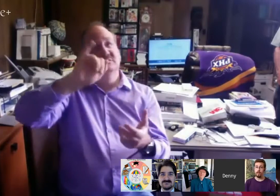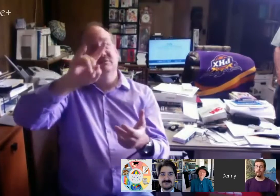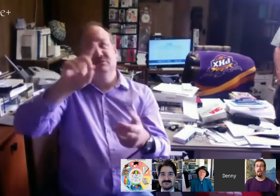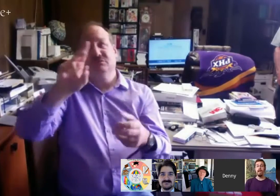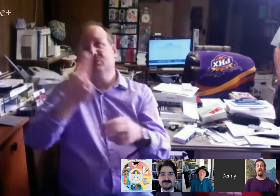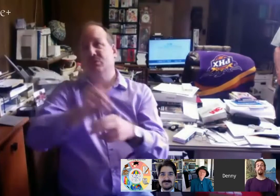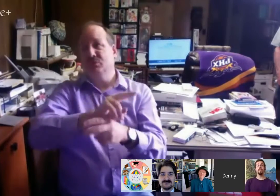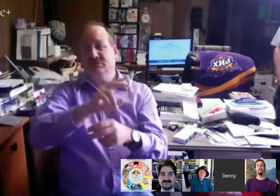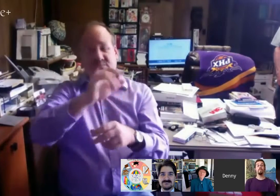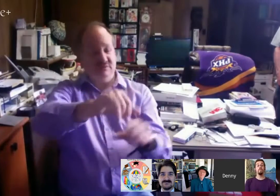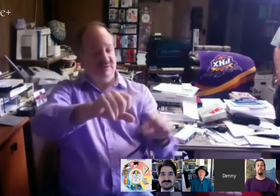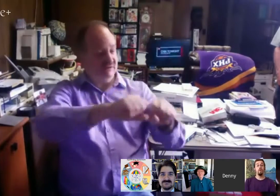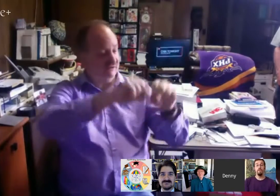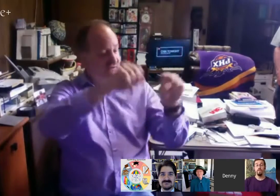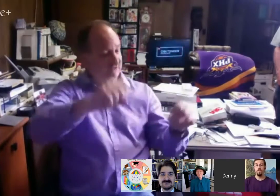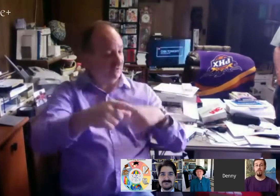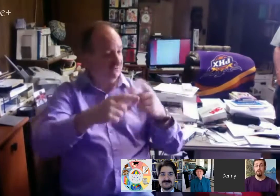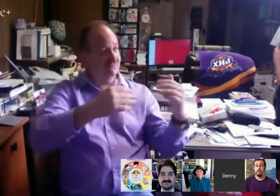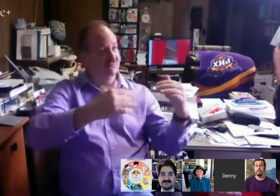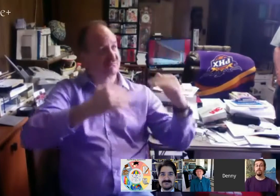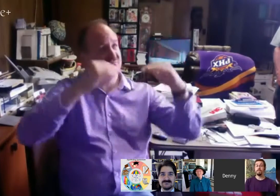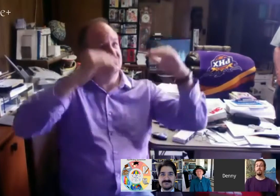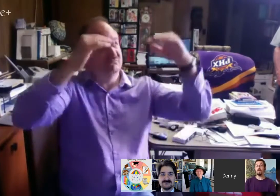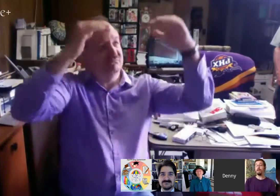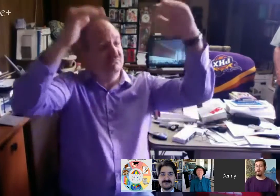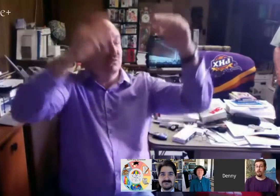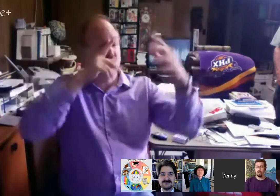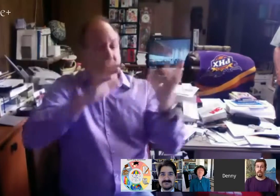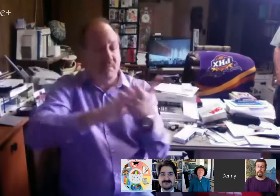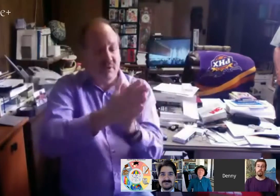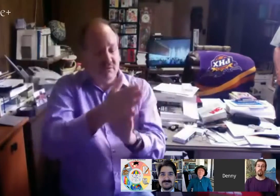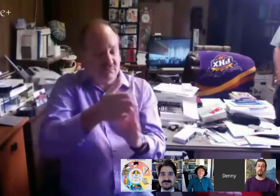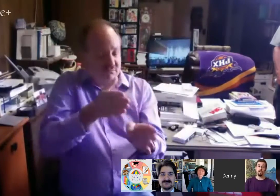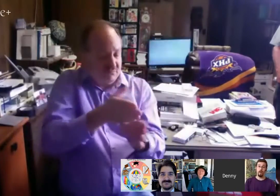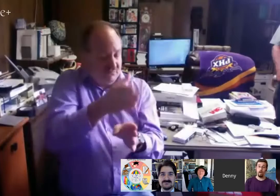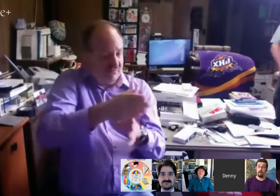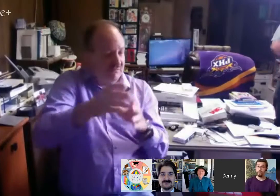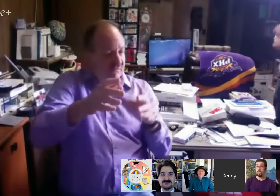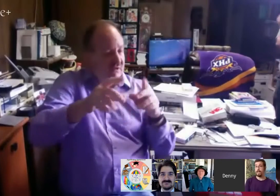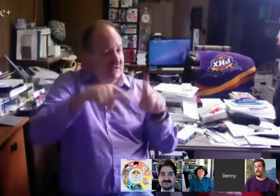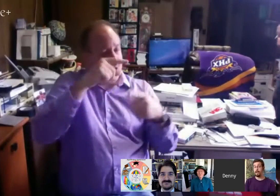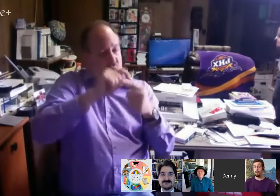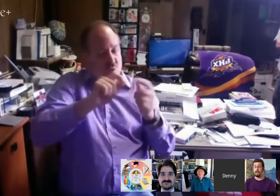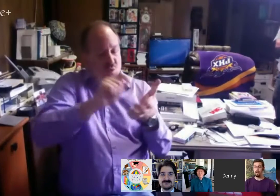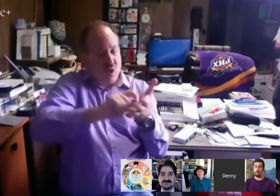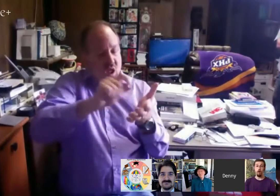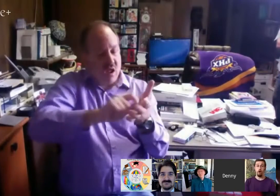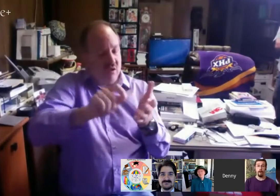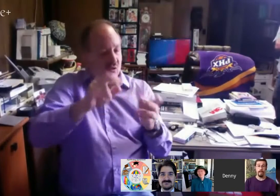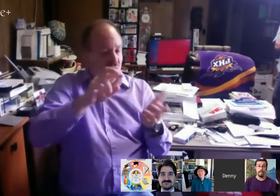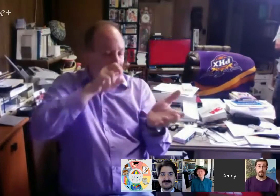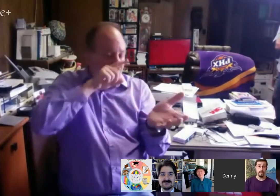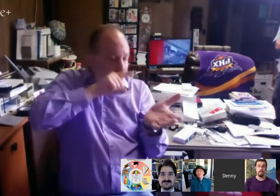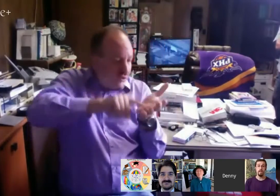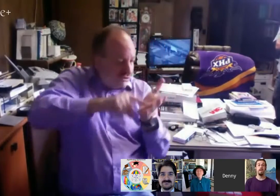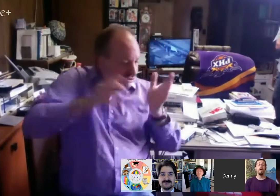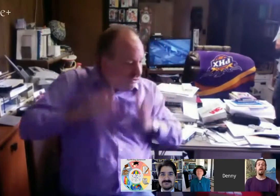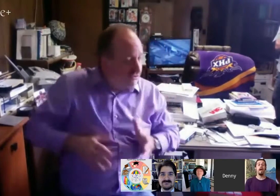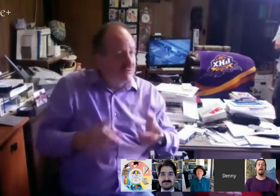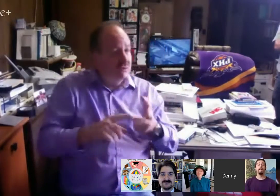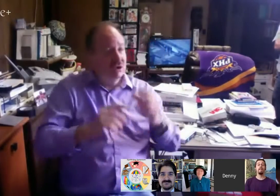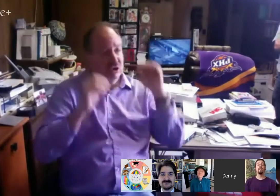the curriculum. And then it will go even further to secondary education from colleges like Gallaudet or